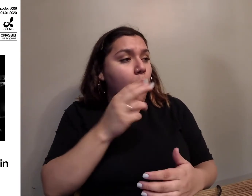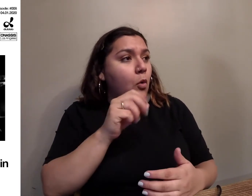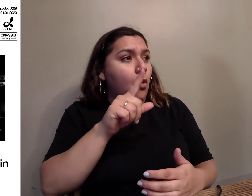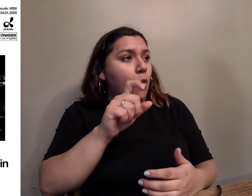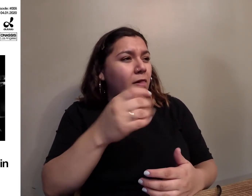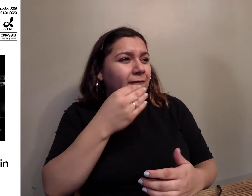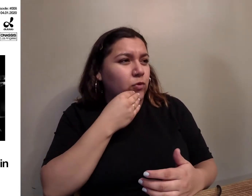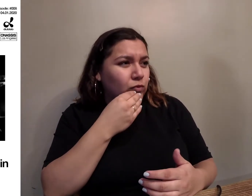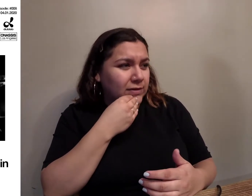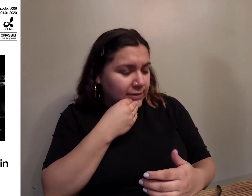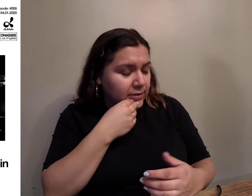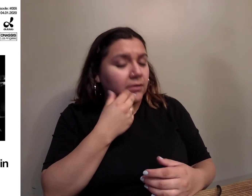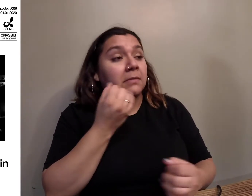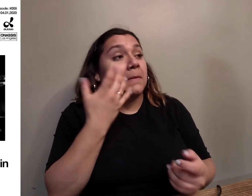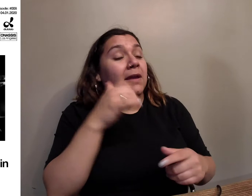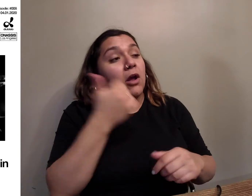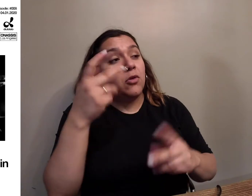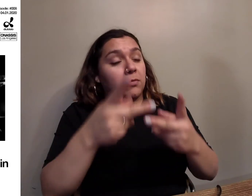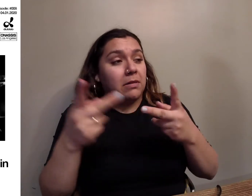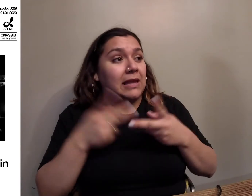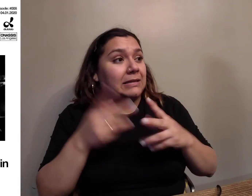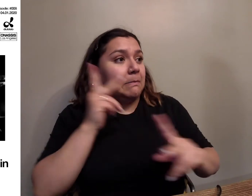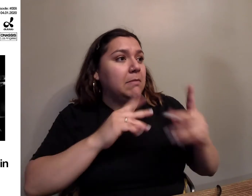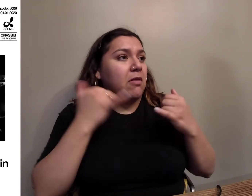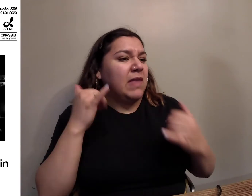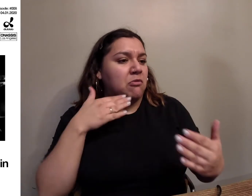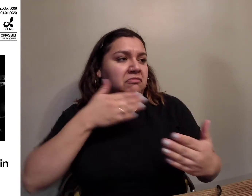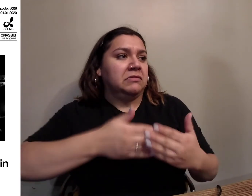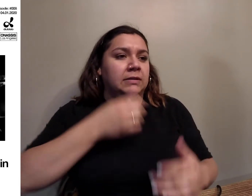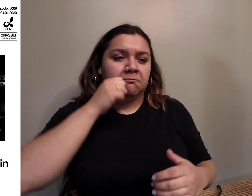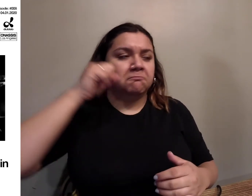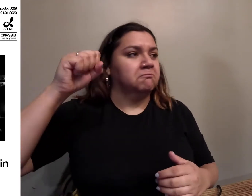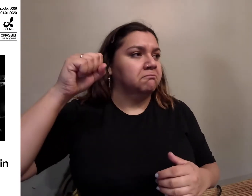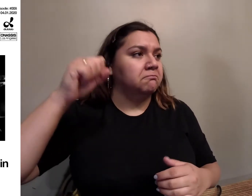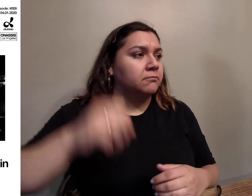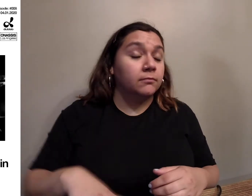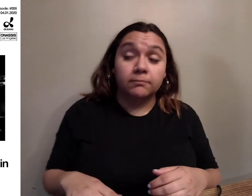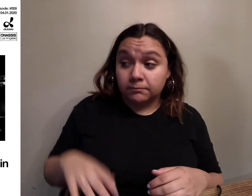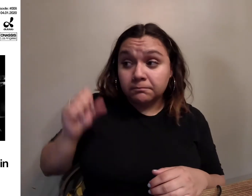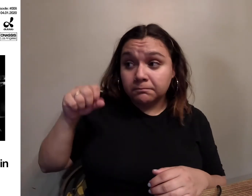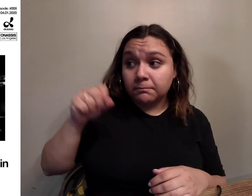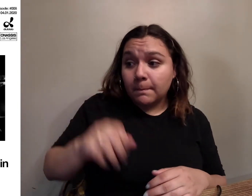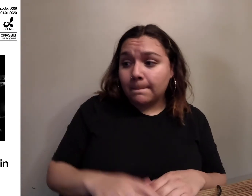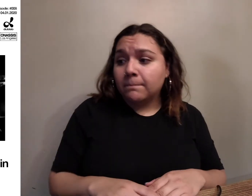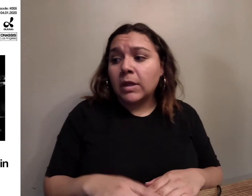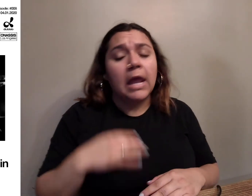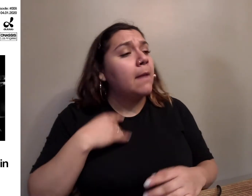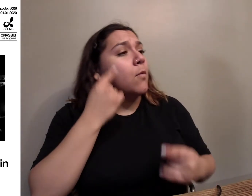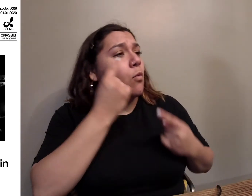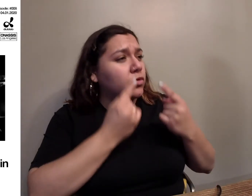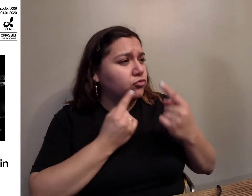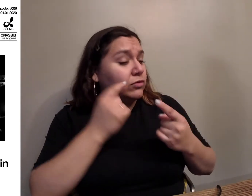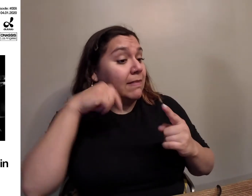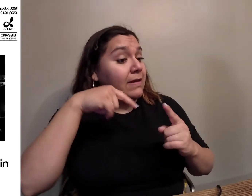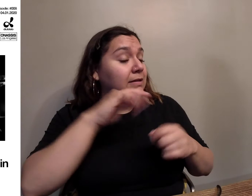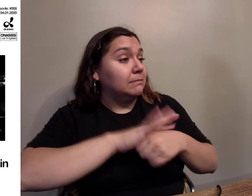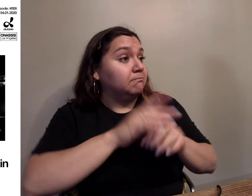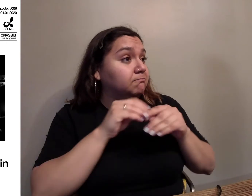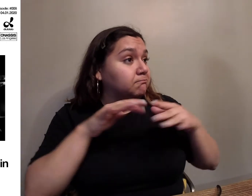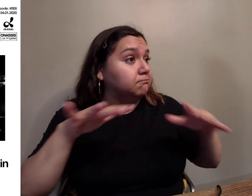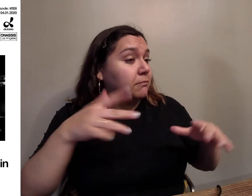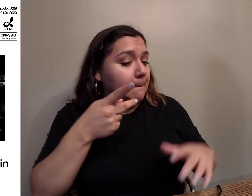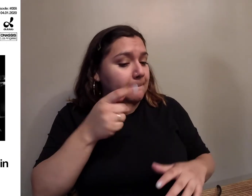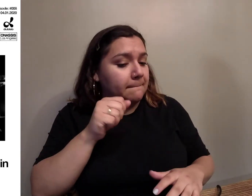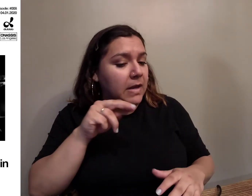places. People are striking. And I'm wondering, has this pandemic brought